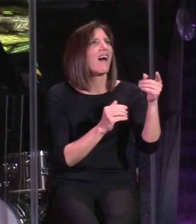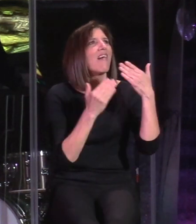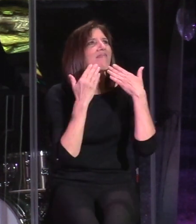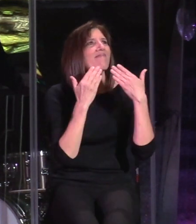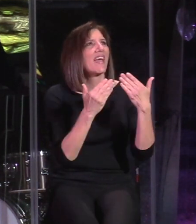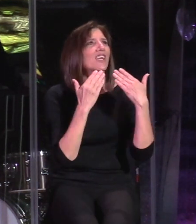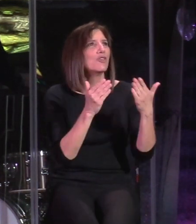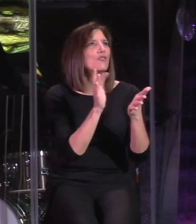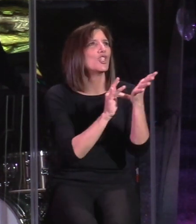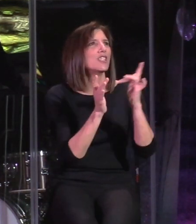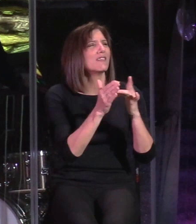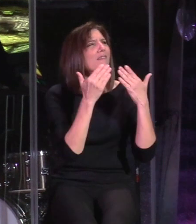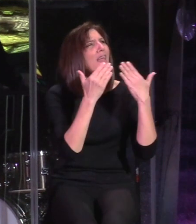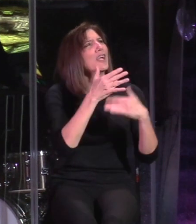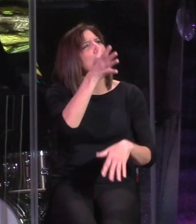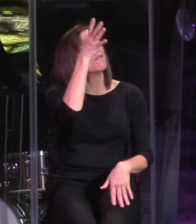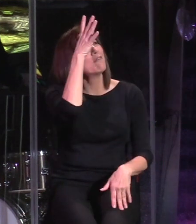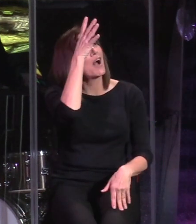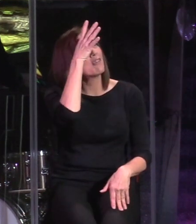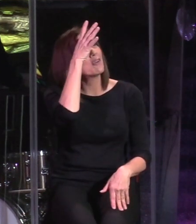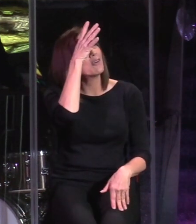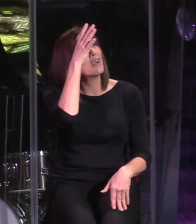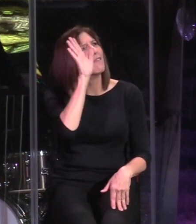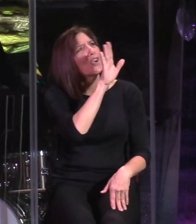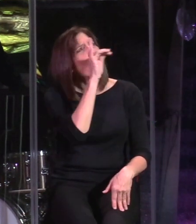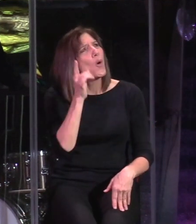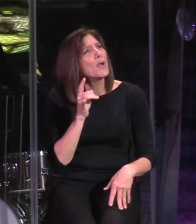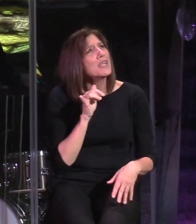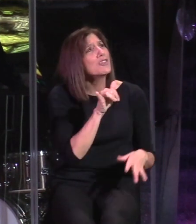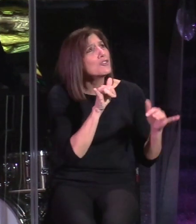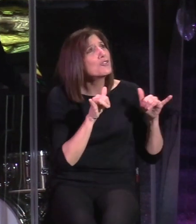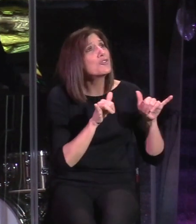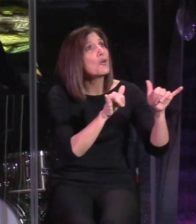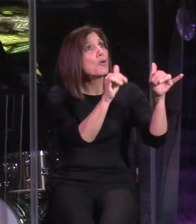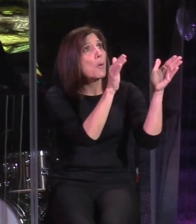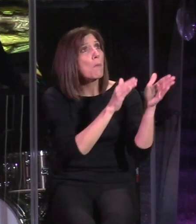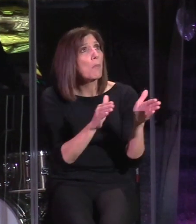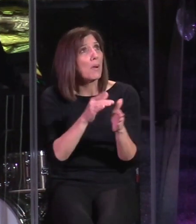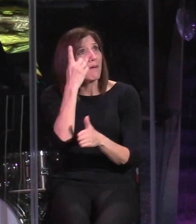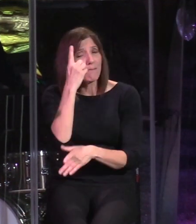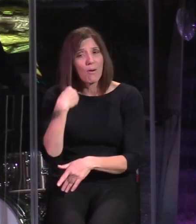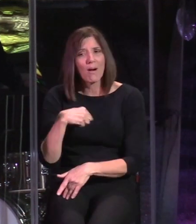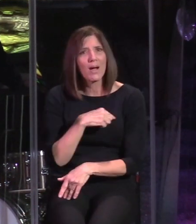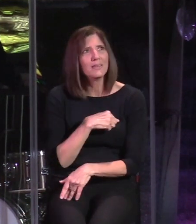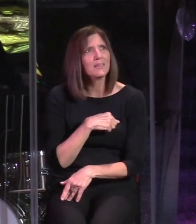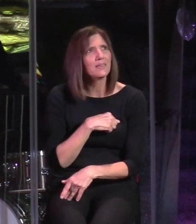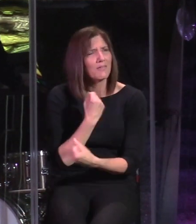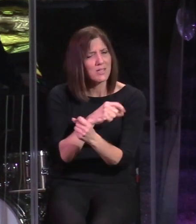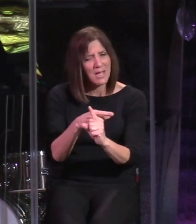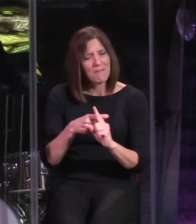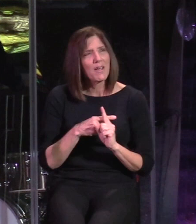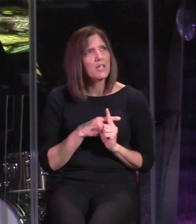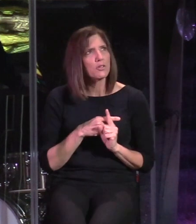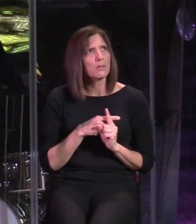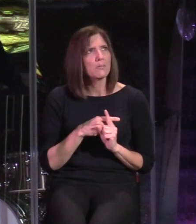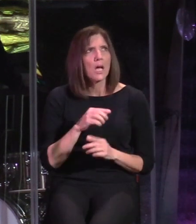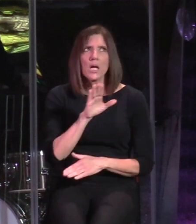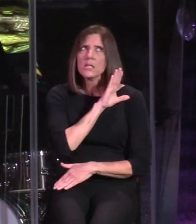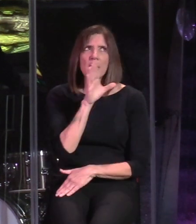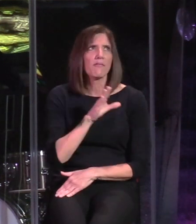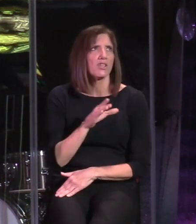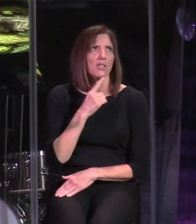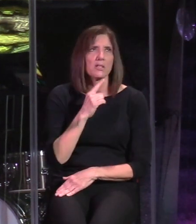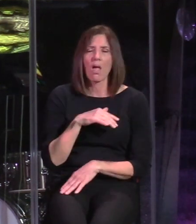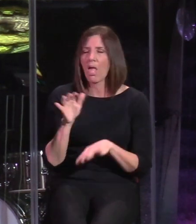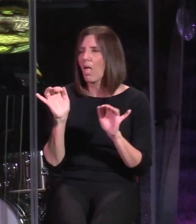you, Jesus. Thank you, Father, for your eternal plan of redemption. And may we not take it for granted.